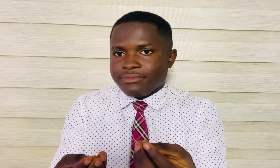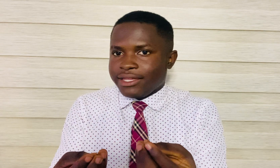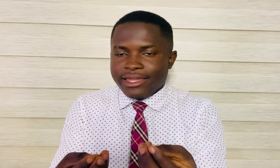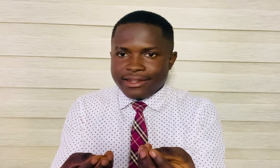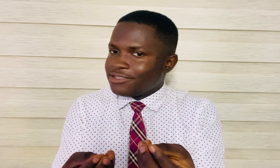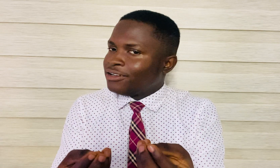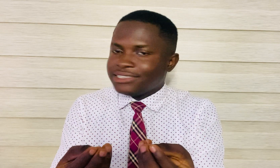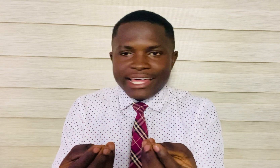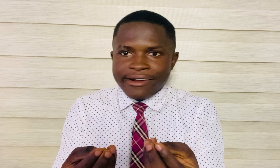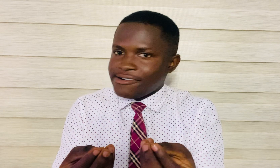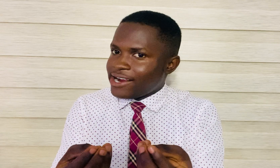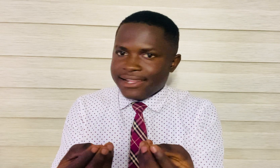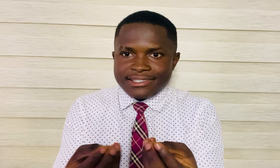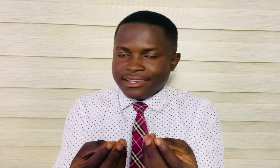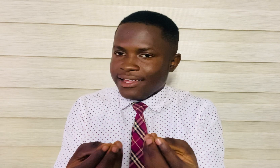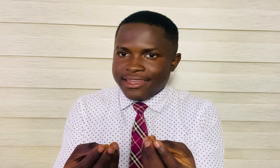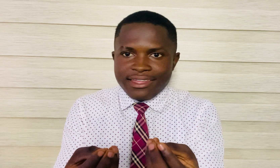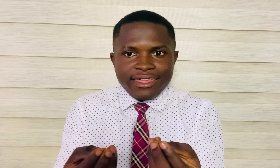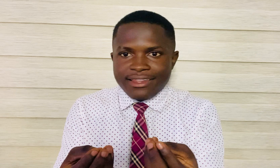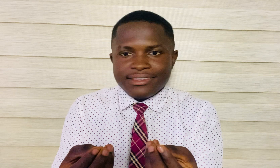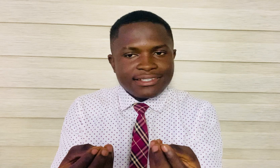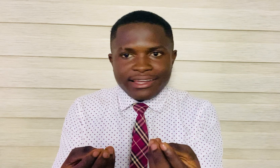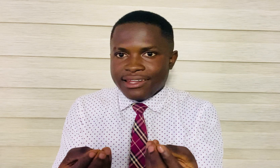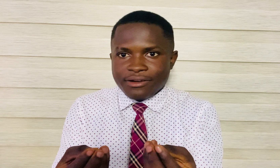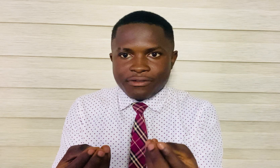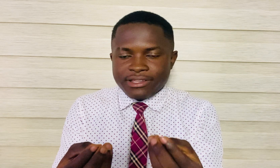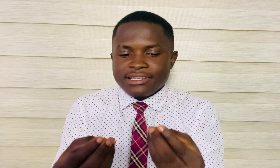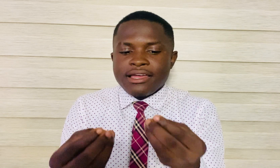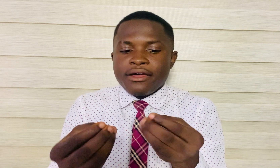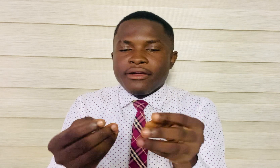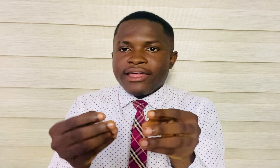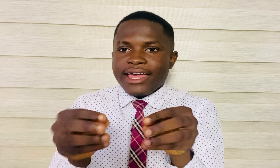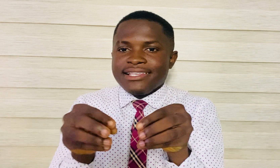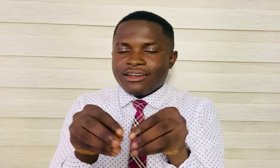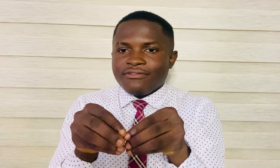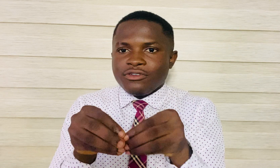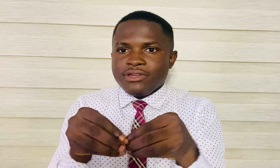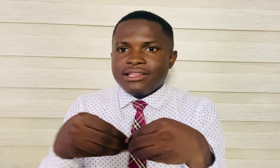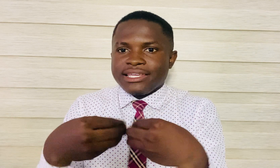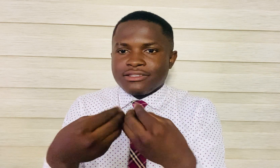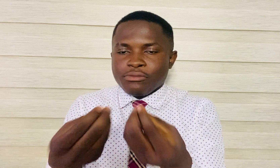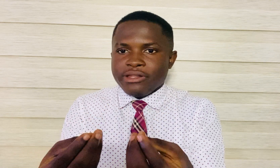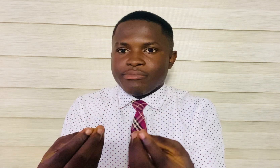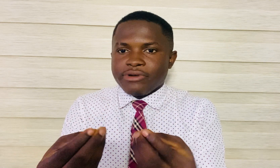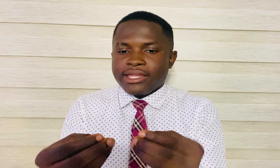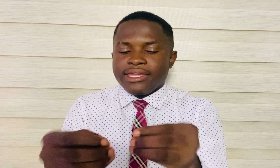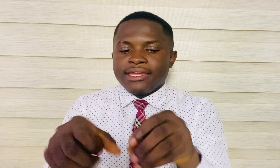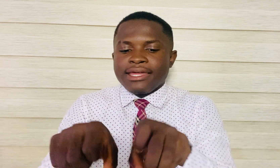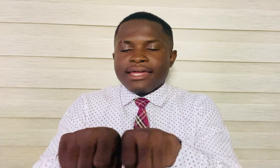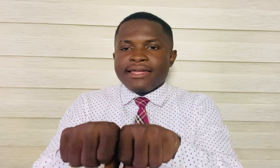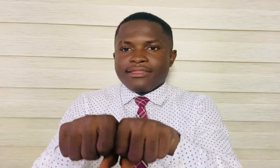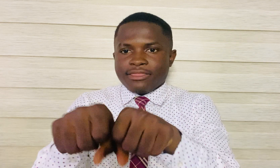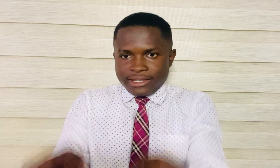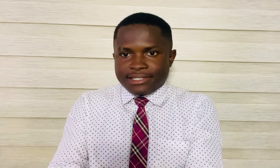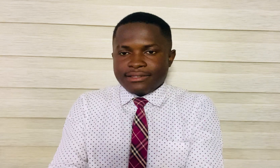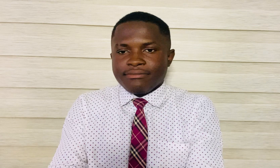it is not a right sign in sign language. Instead of doing this to mean break, this